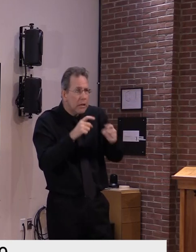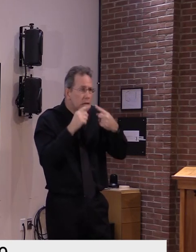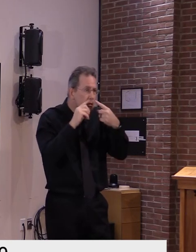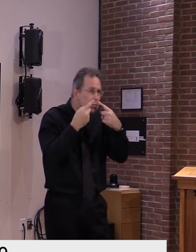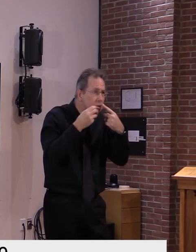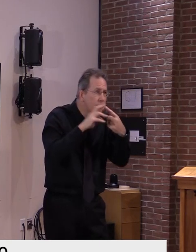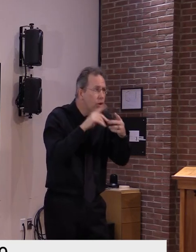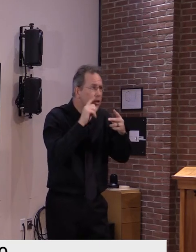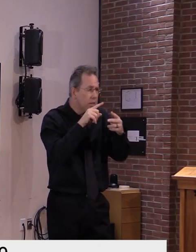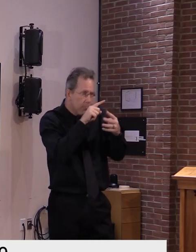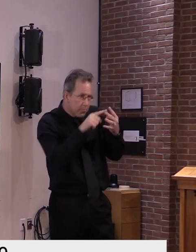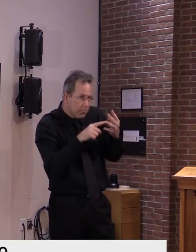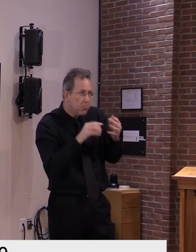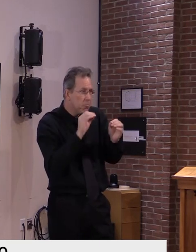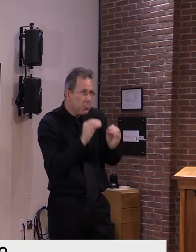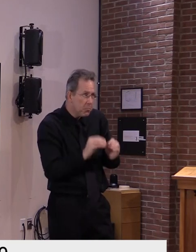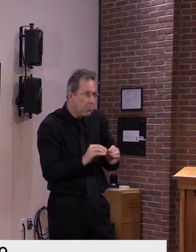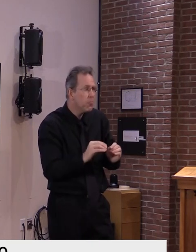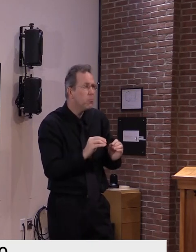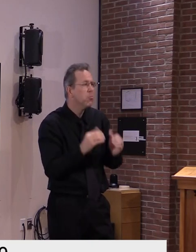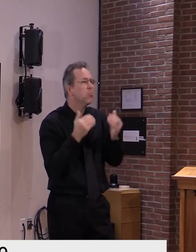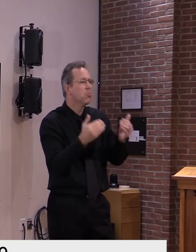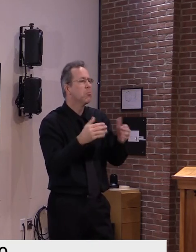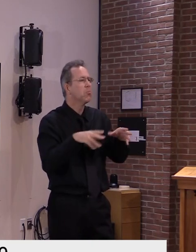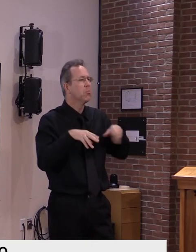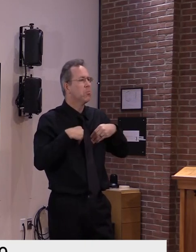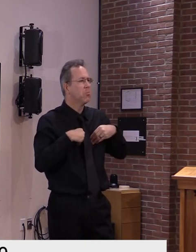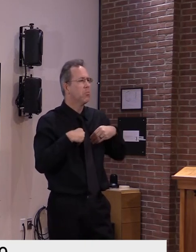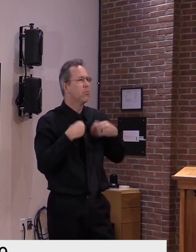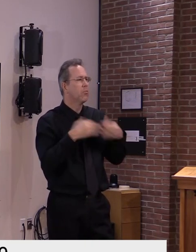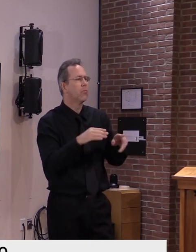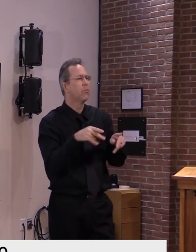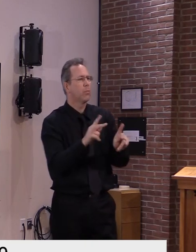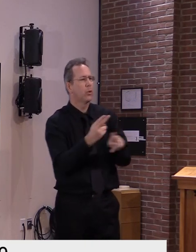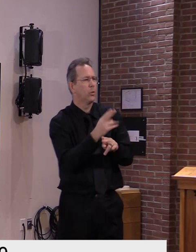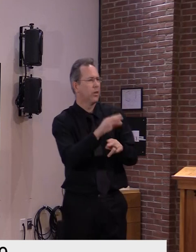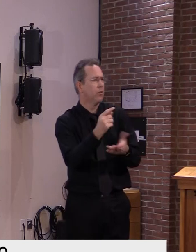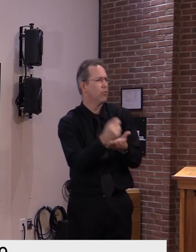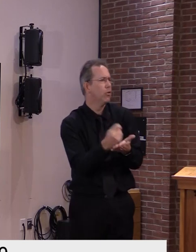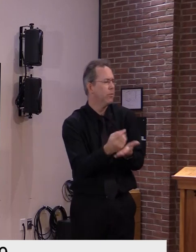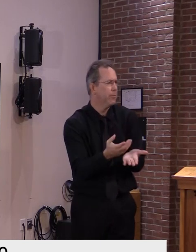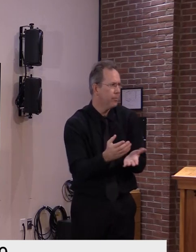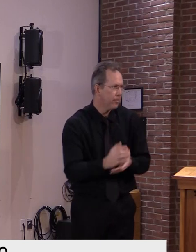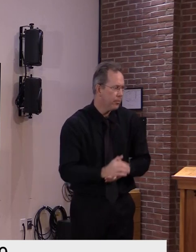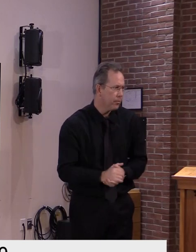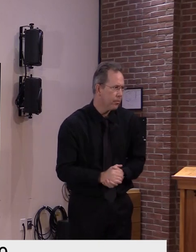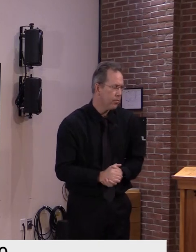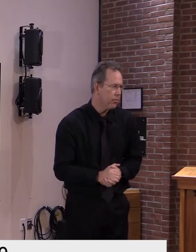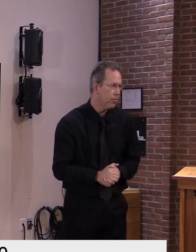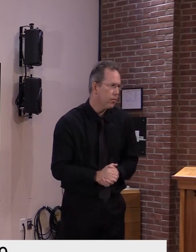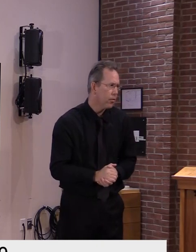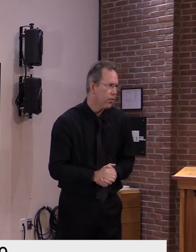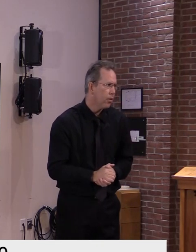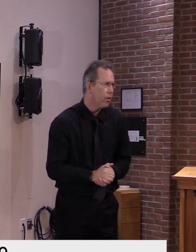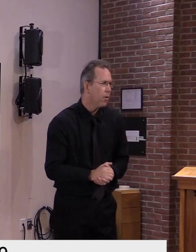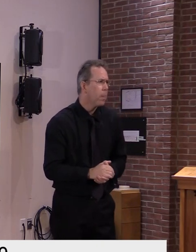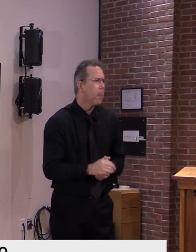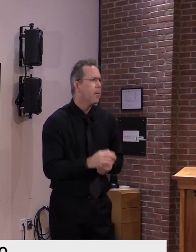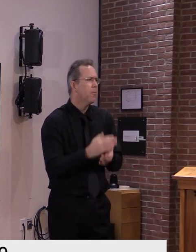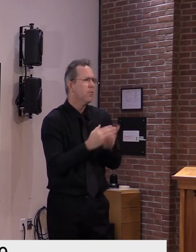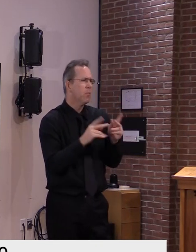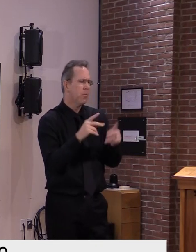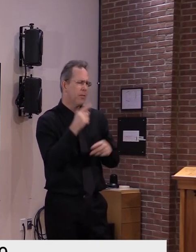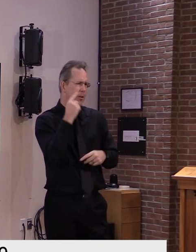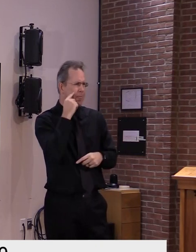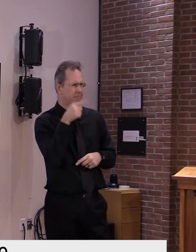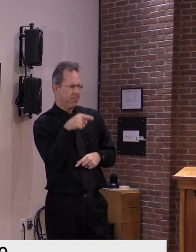for untoward adverse events. Many interpreted my comments as closing the door on the use of this